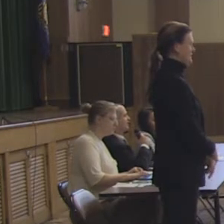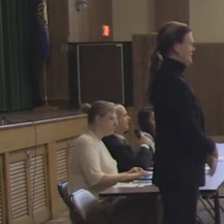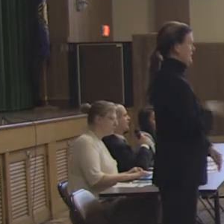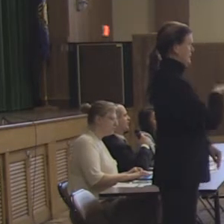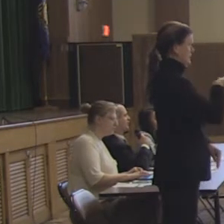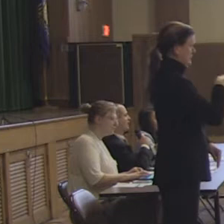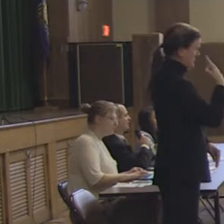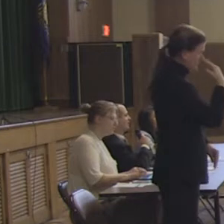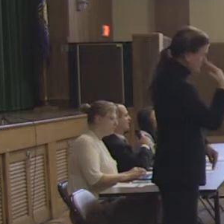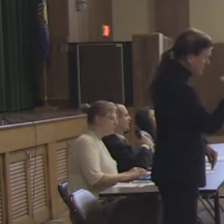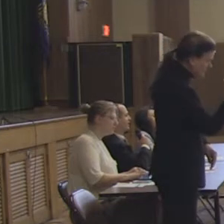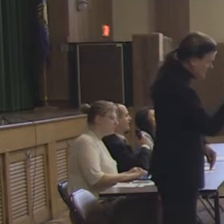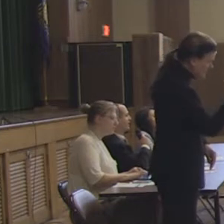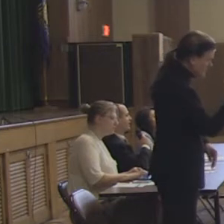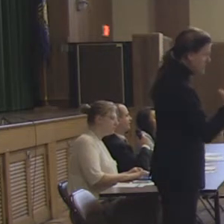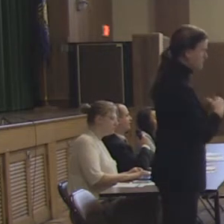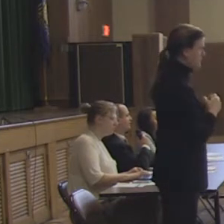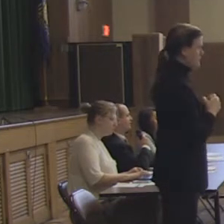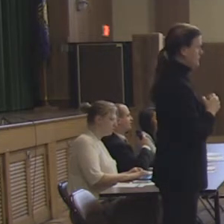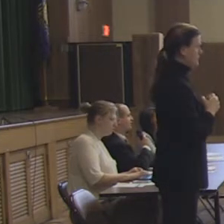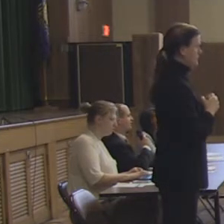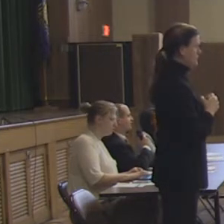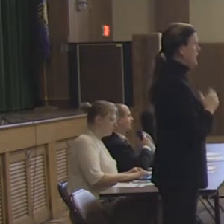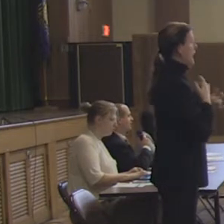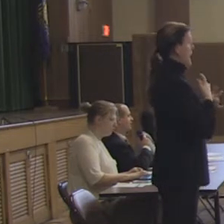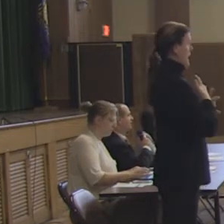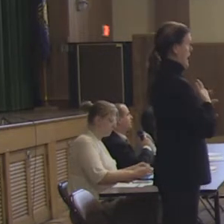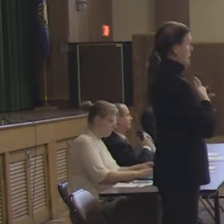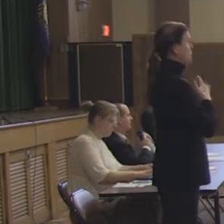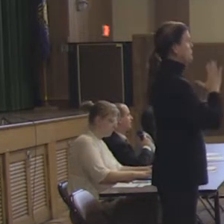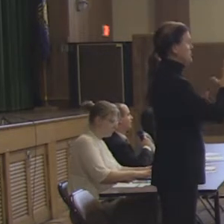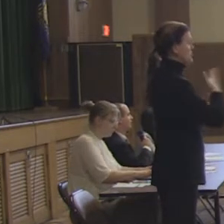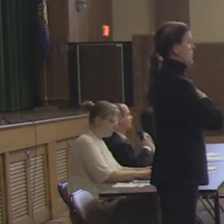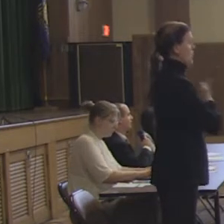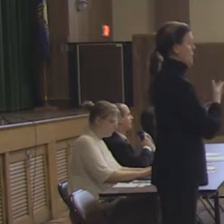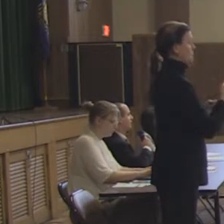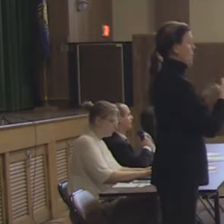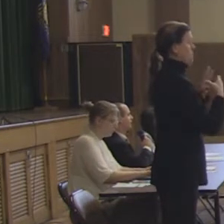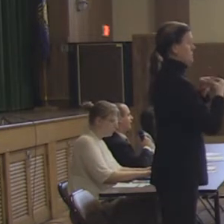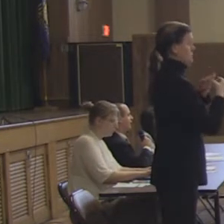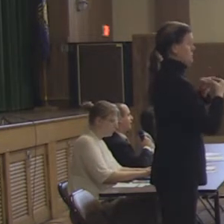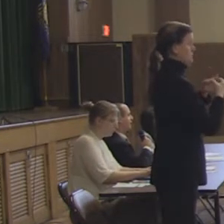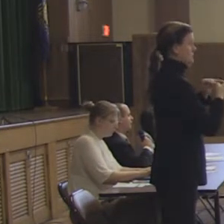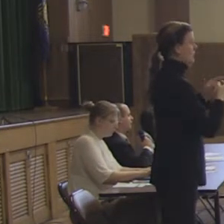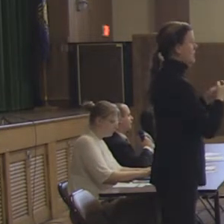I'd like to also ask, I appreciate you coming up and testifying, but